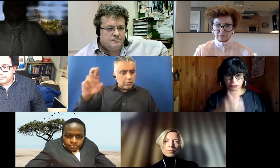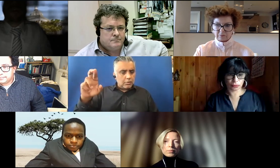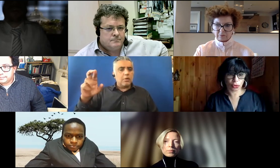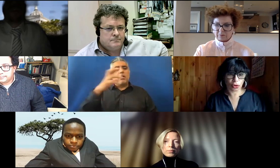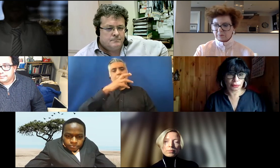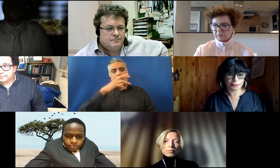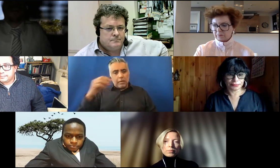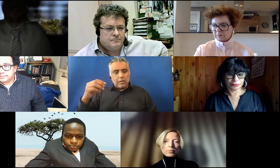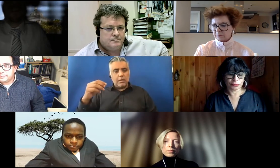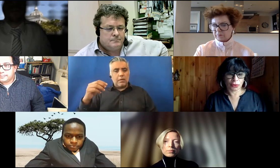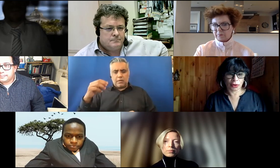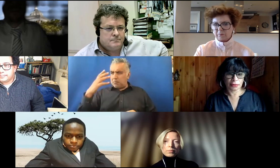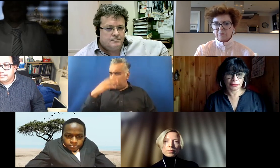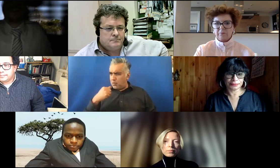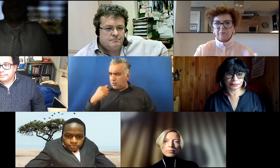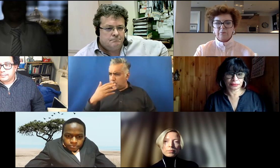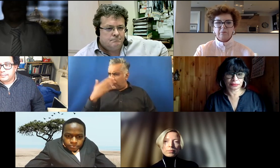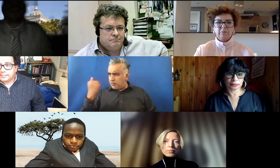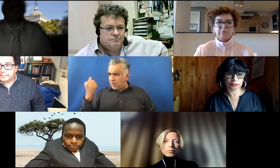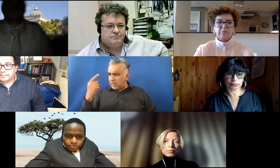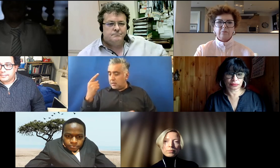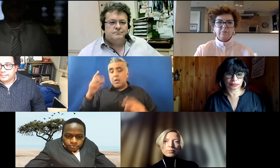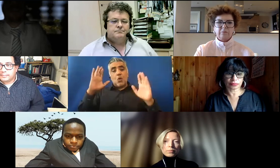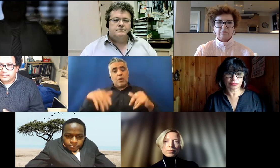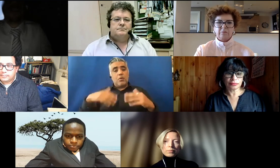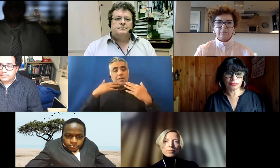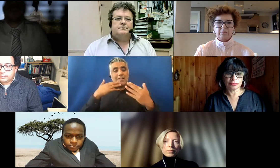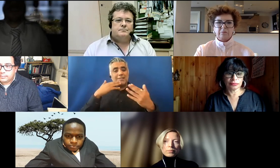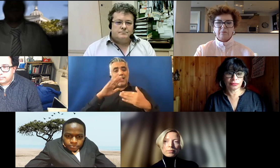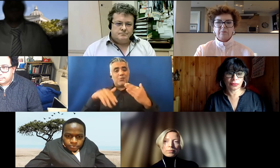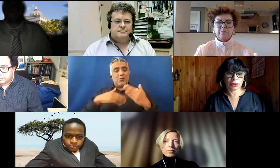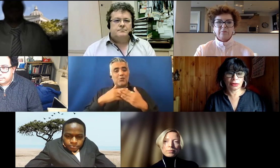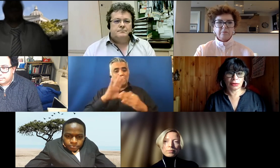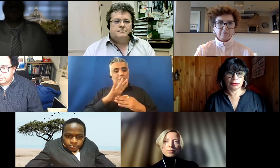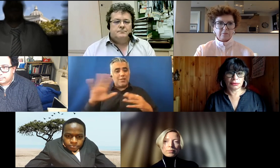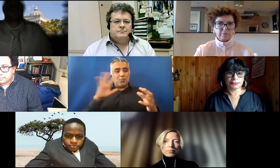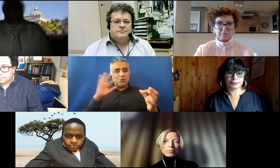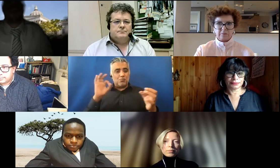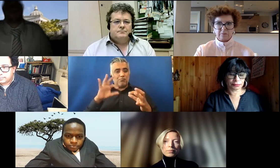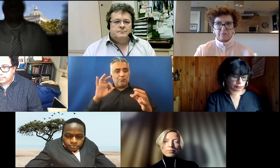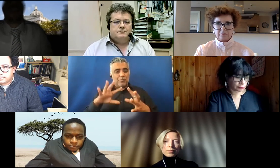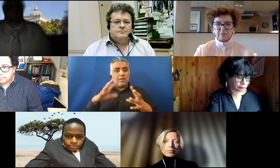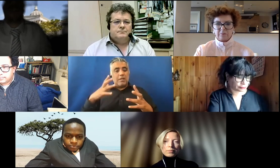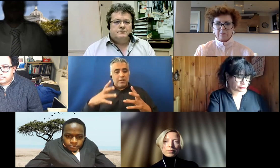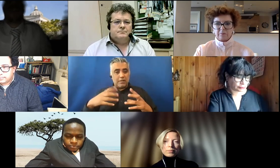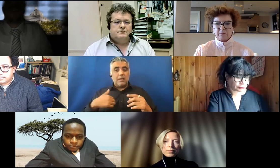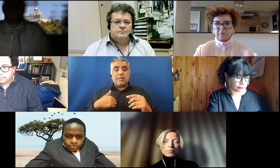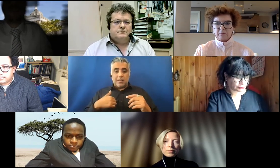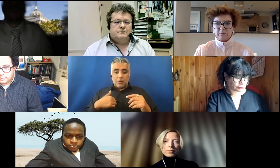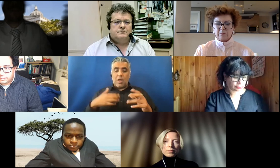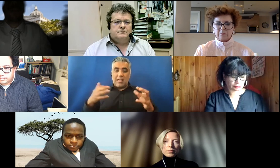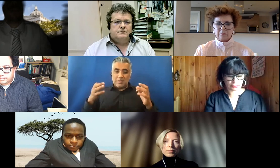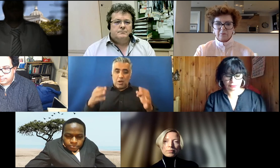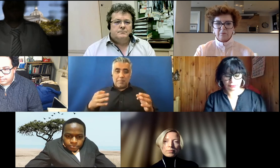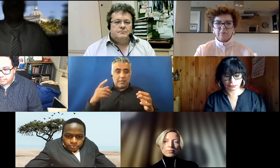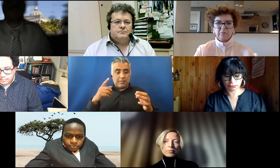And I hope I didn't forget anybody, but thank you very much for all your inputs. I wonder, Sharon, if we have a